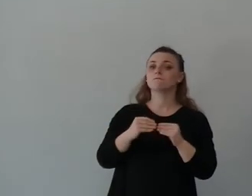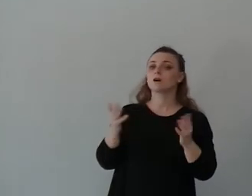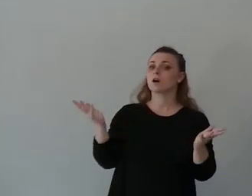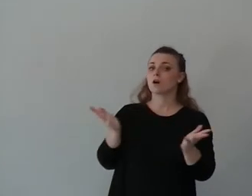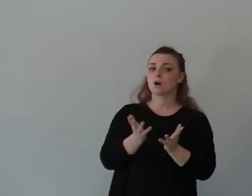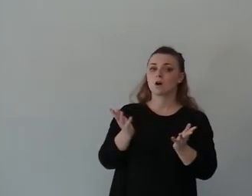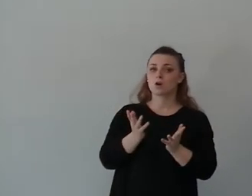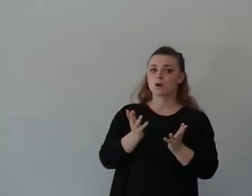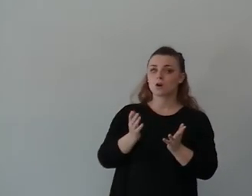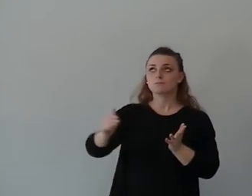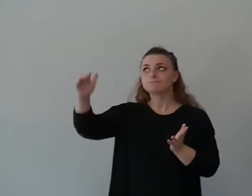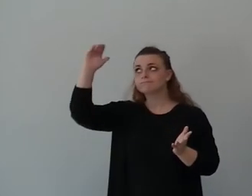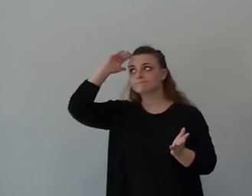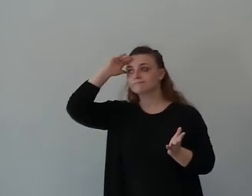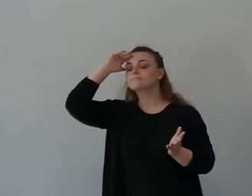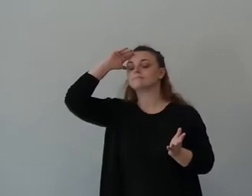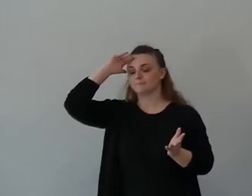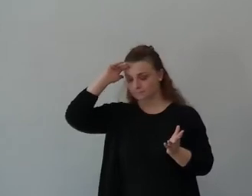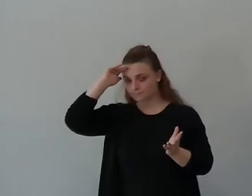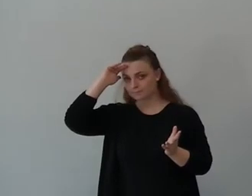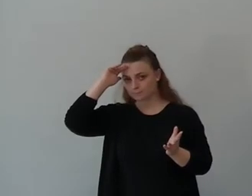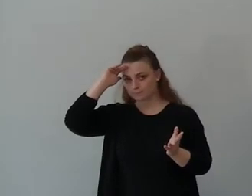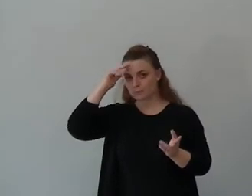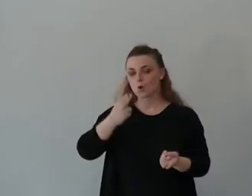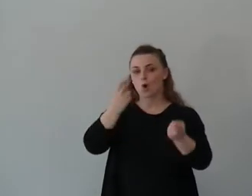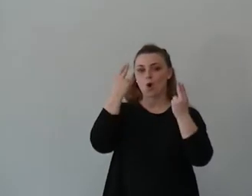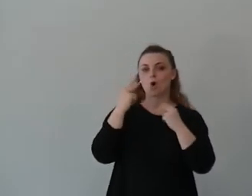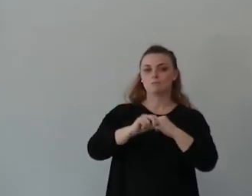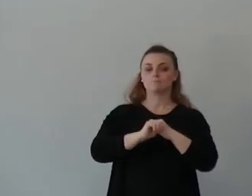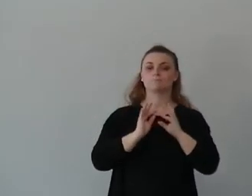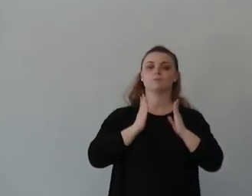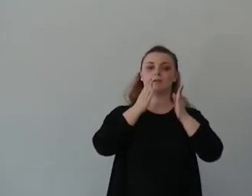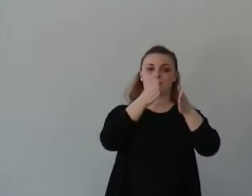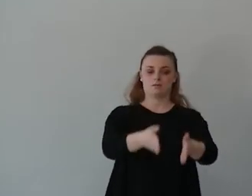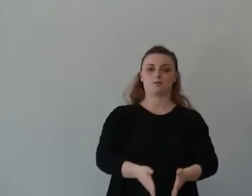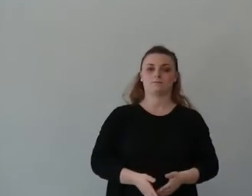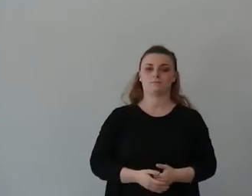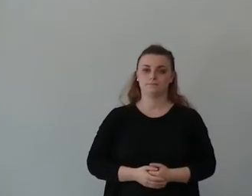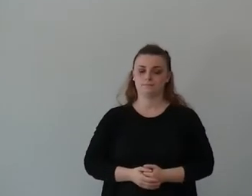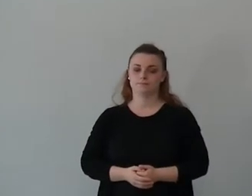will definitely be here through the summer. Sicuramente sarò qui durante l'estate.